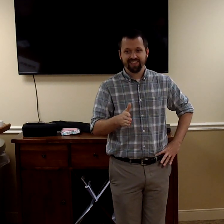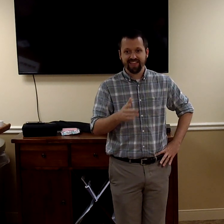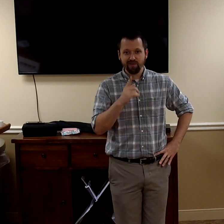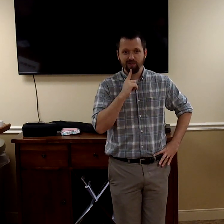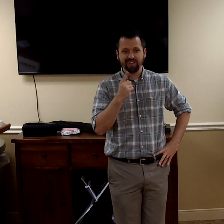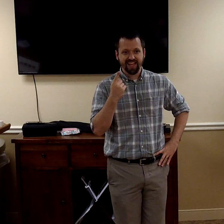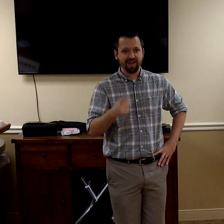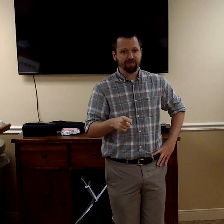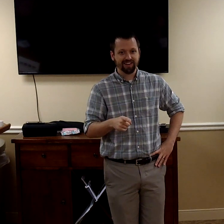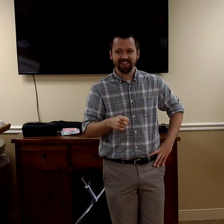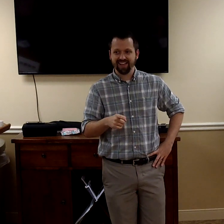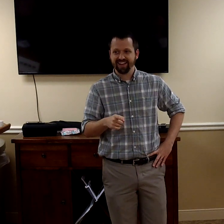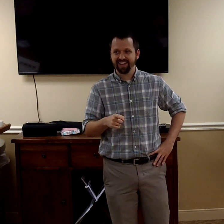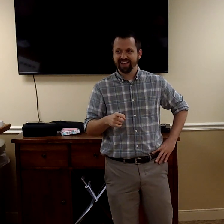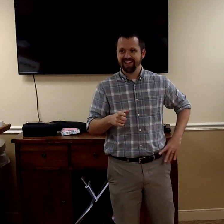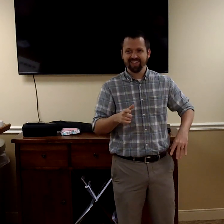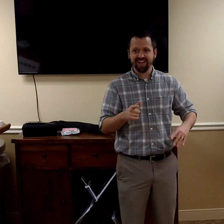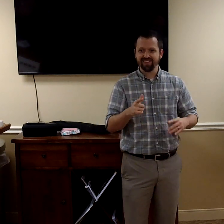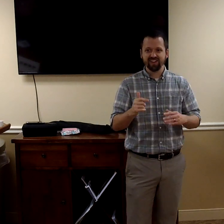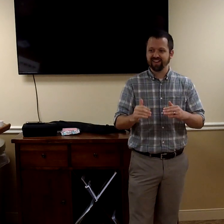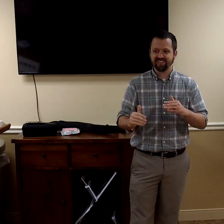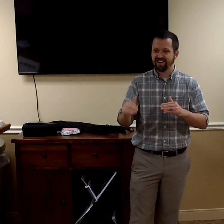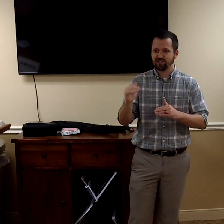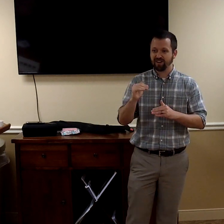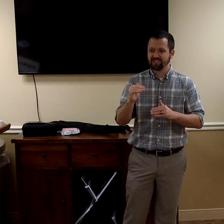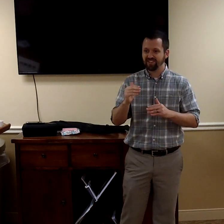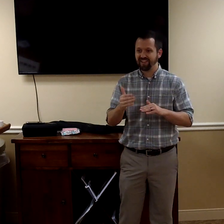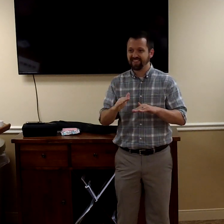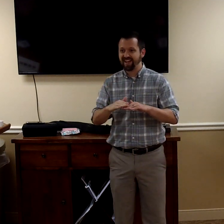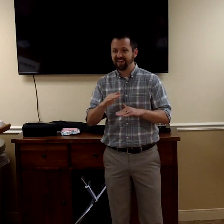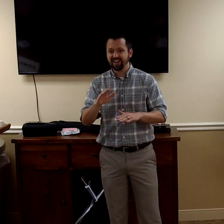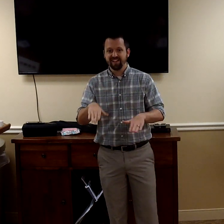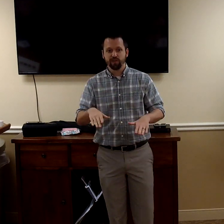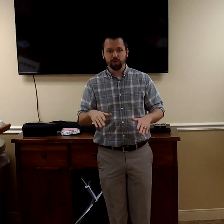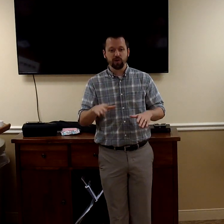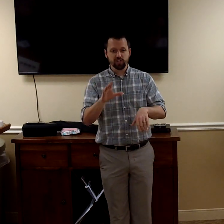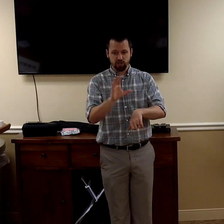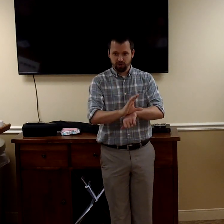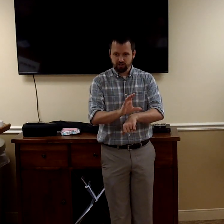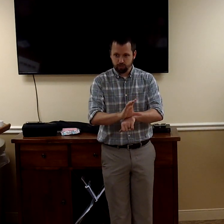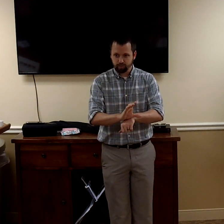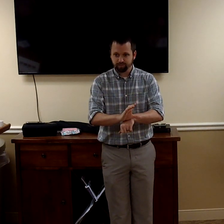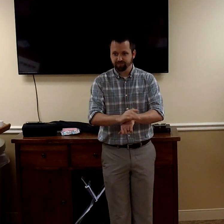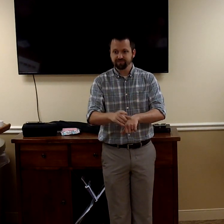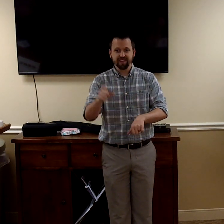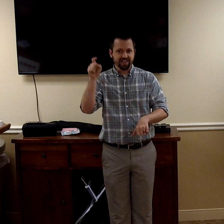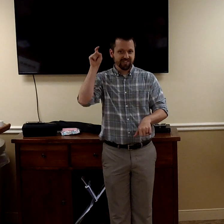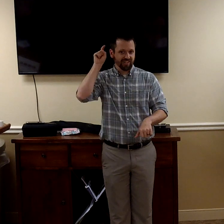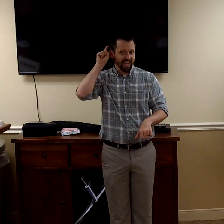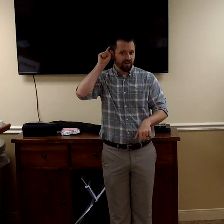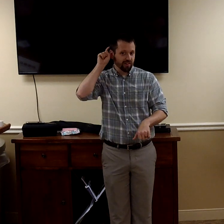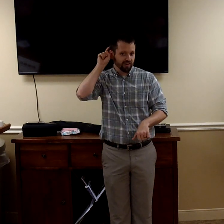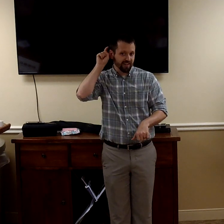That really happened. Like, that's not even an exaggeration. Like that, we were in church. She had her hearing aids